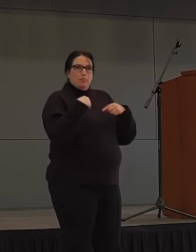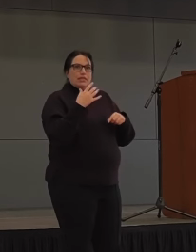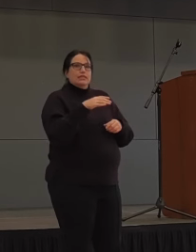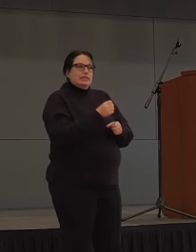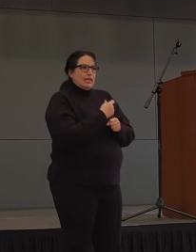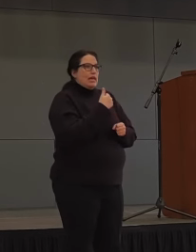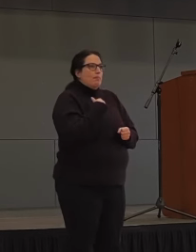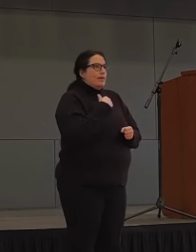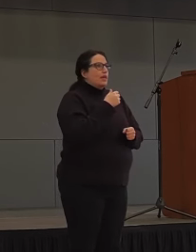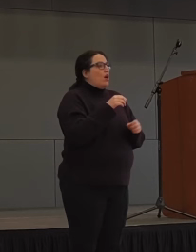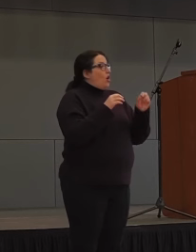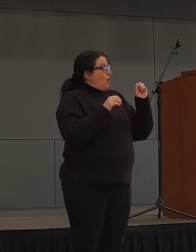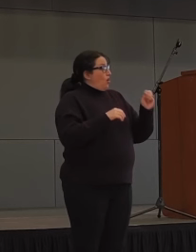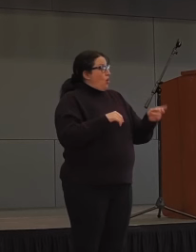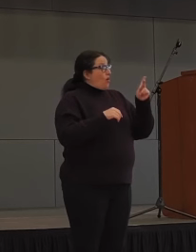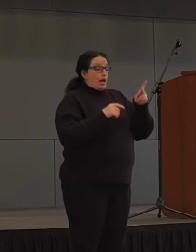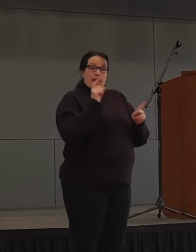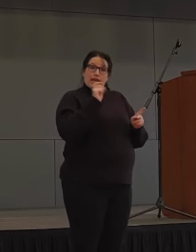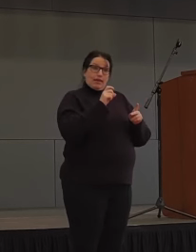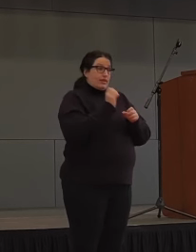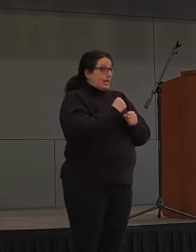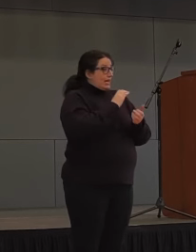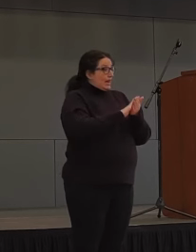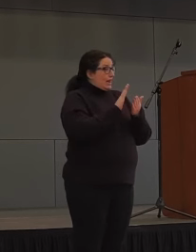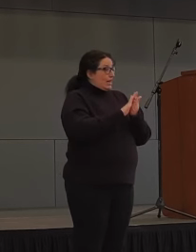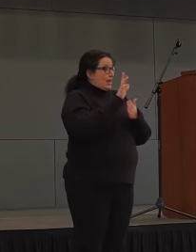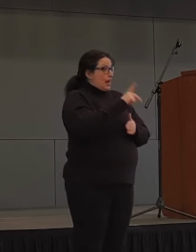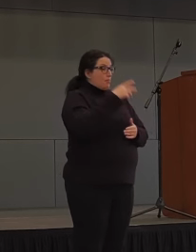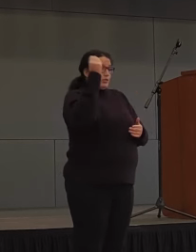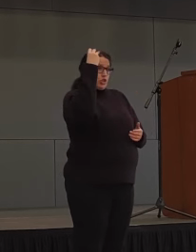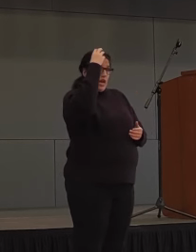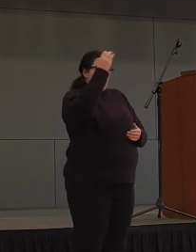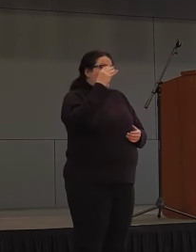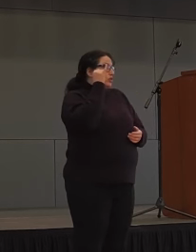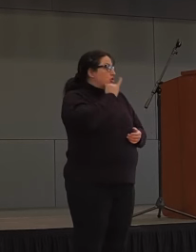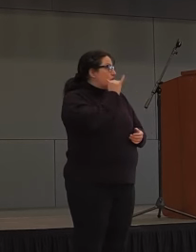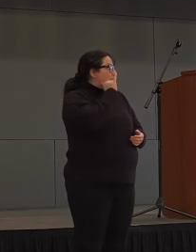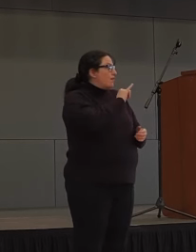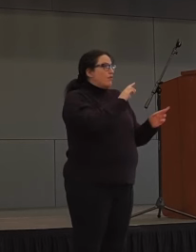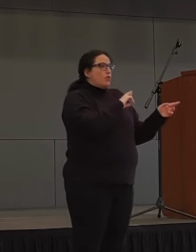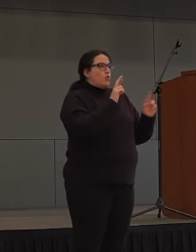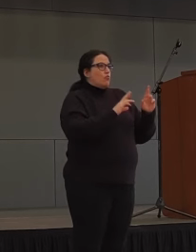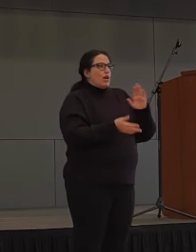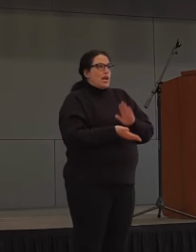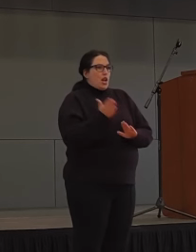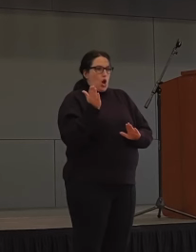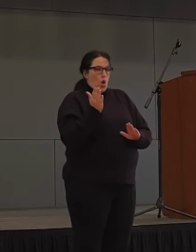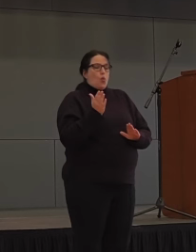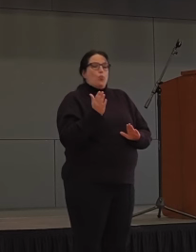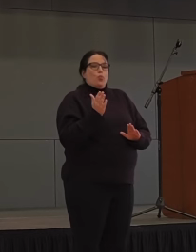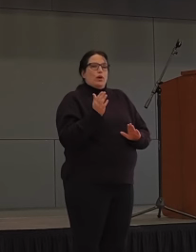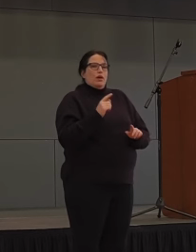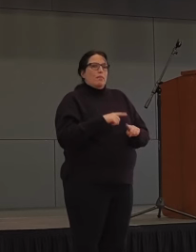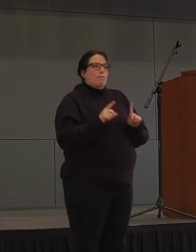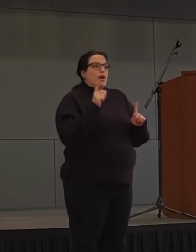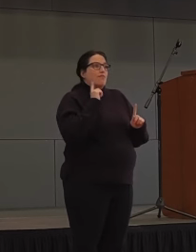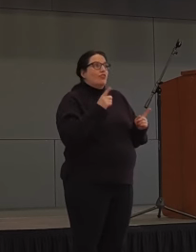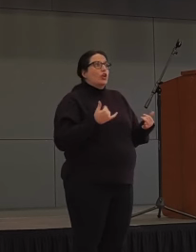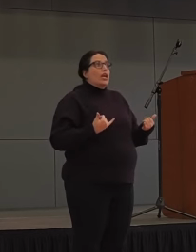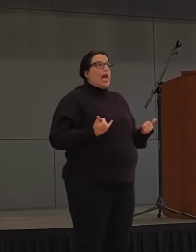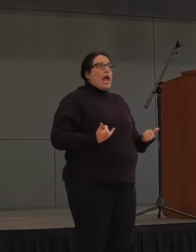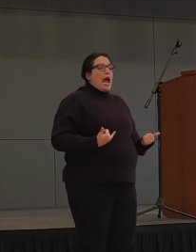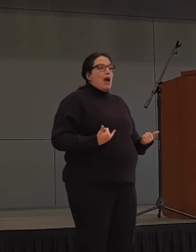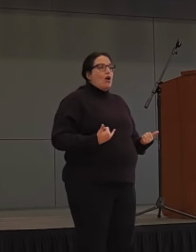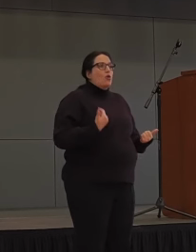is coming. Okay, let's get you cleaned up. Let's get you showered. Let's get you shaved. Let's get you ready to go. In the meantime,